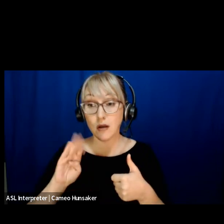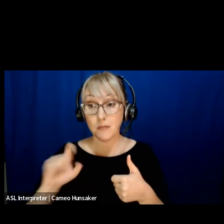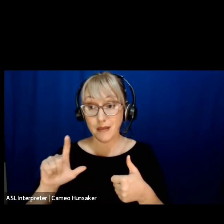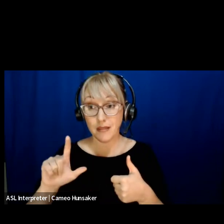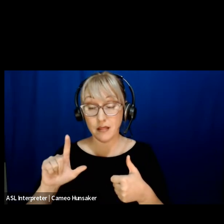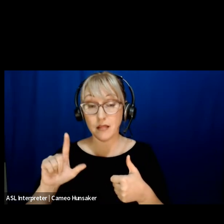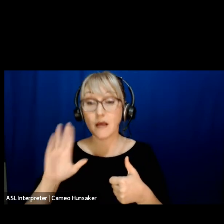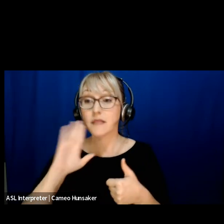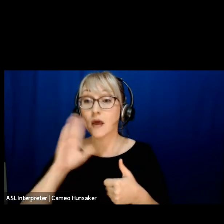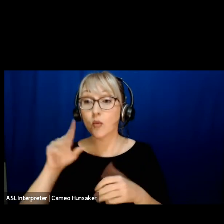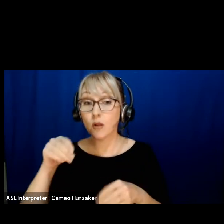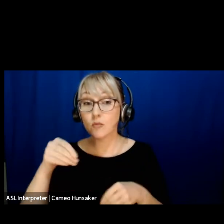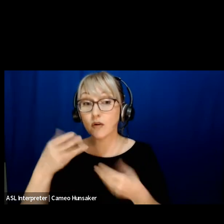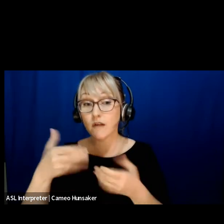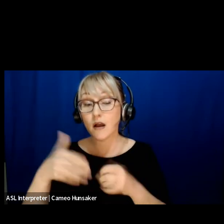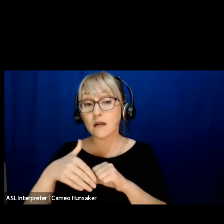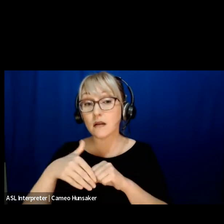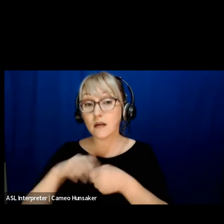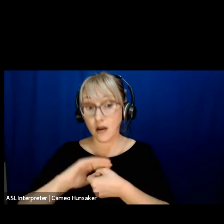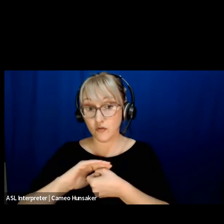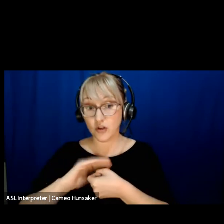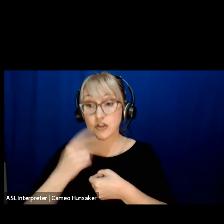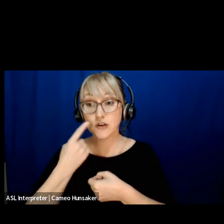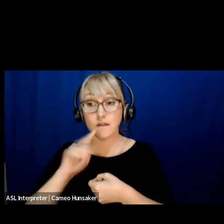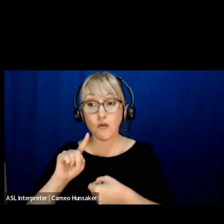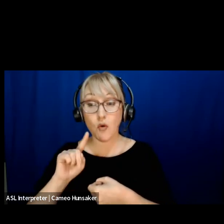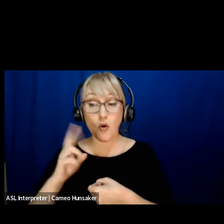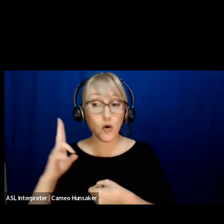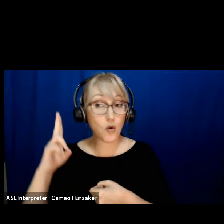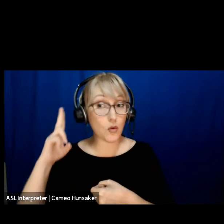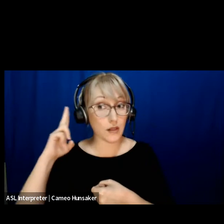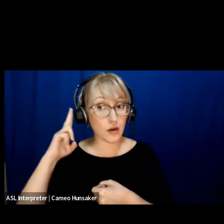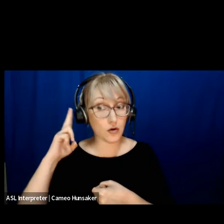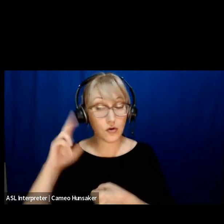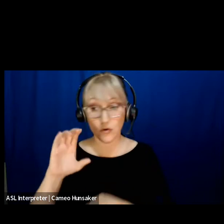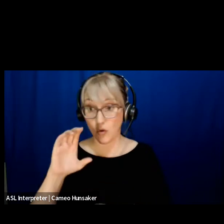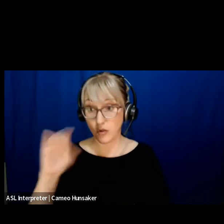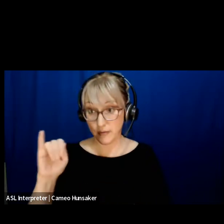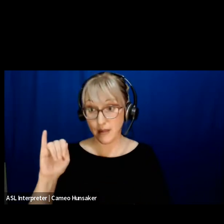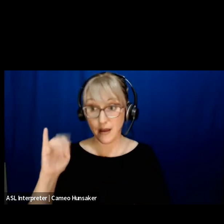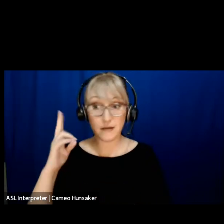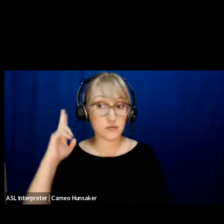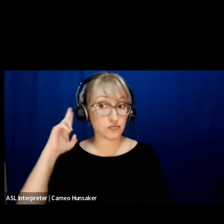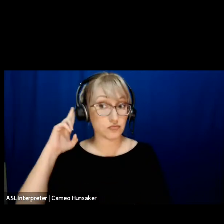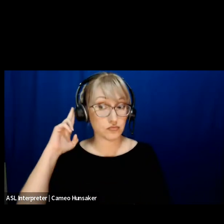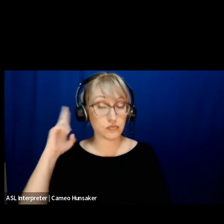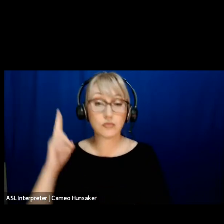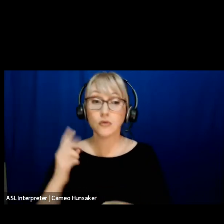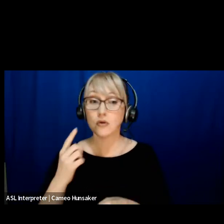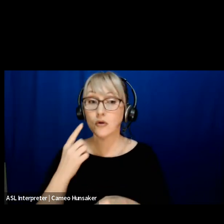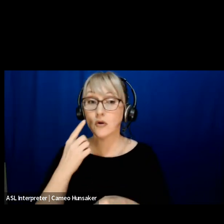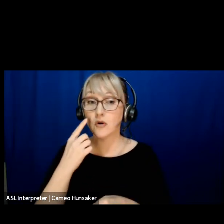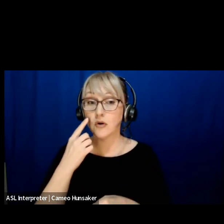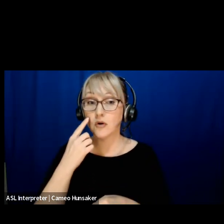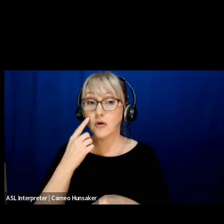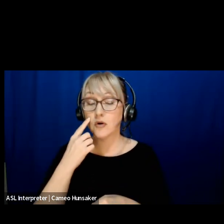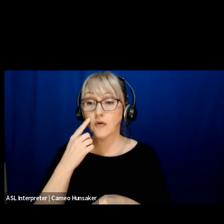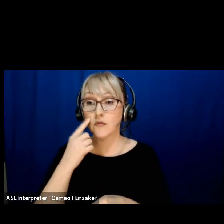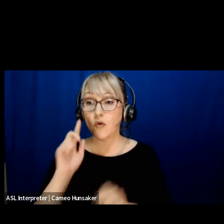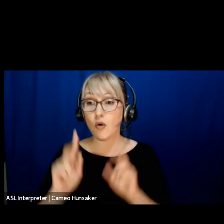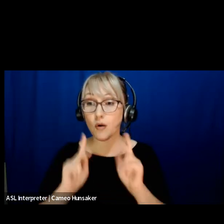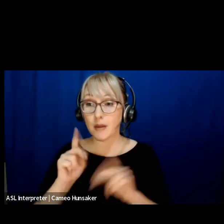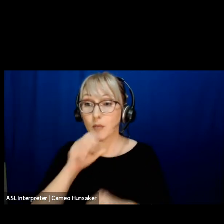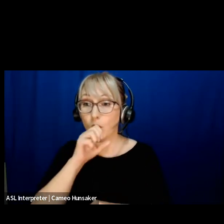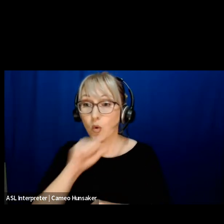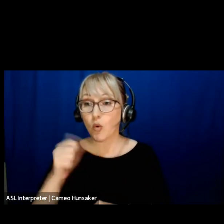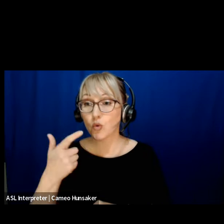provide coverage of cochlear implant for those who are above age of